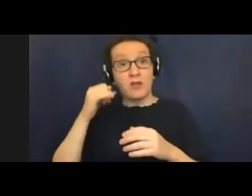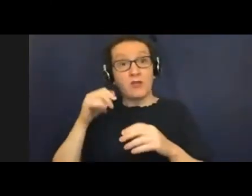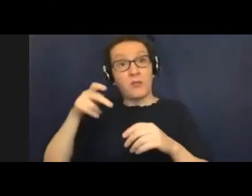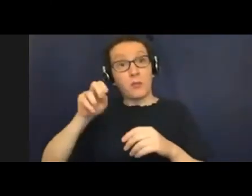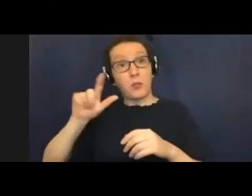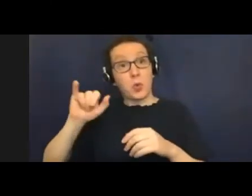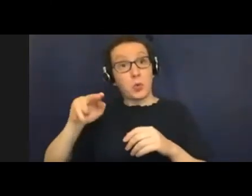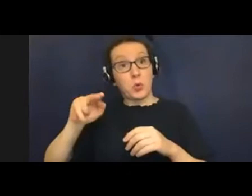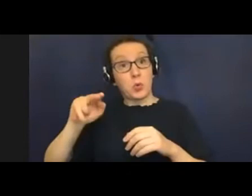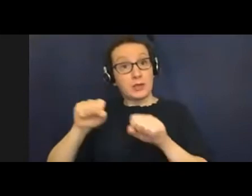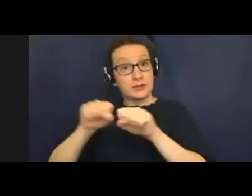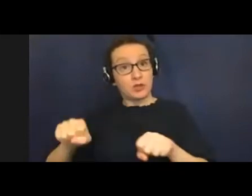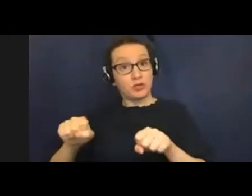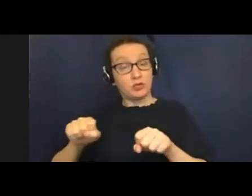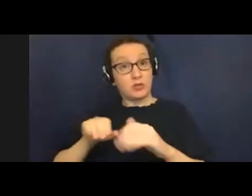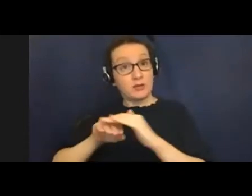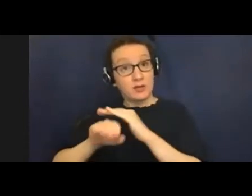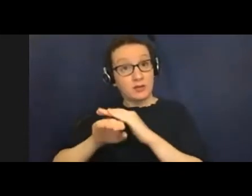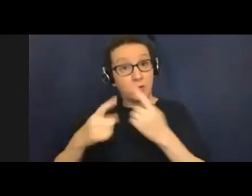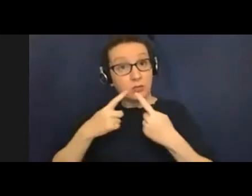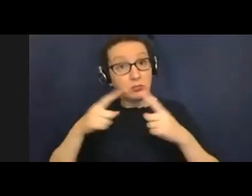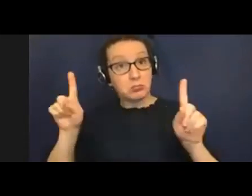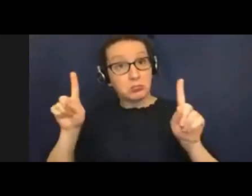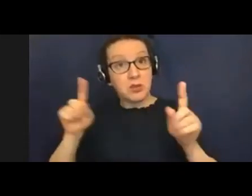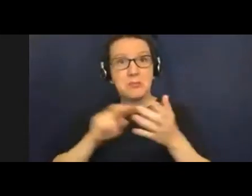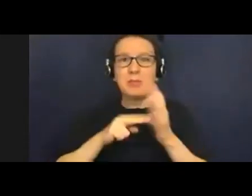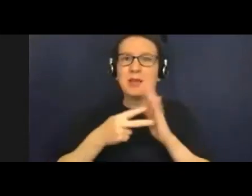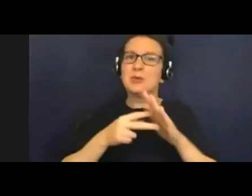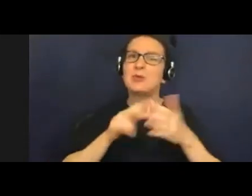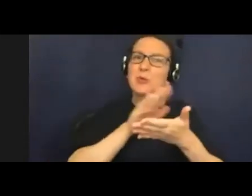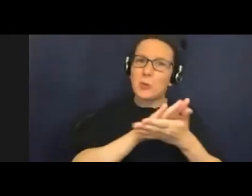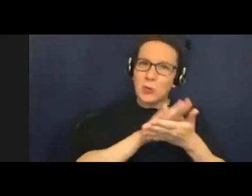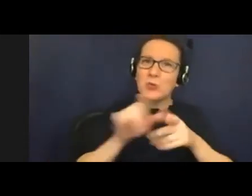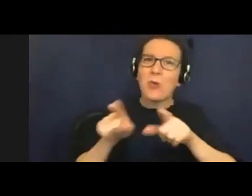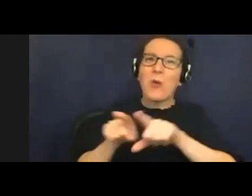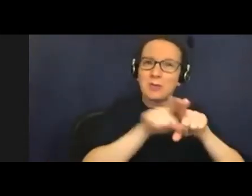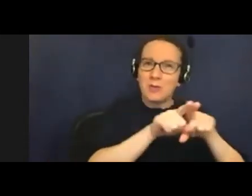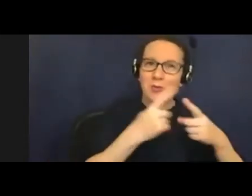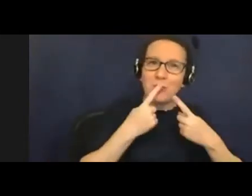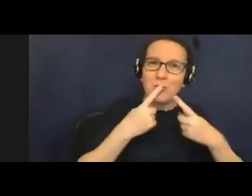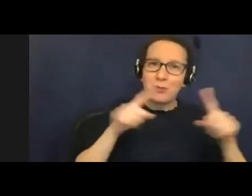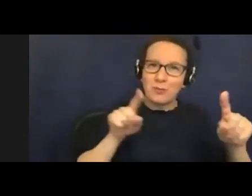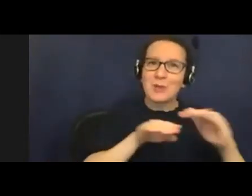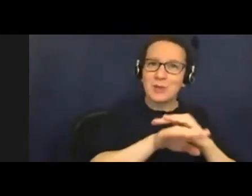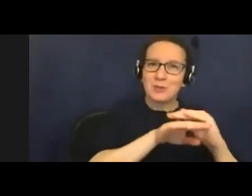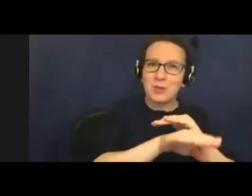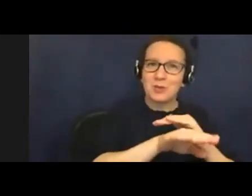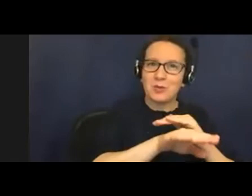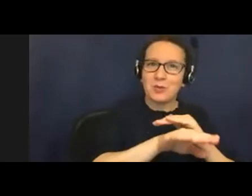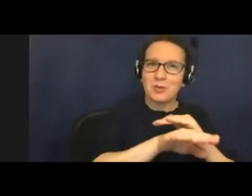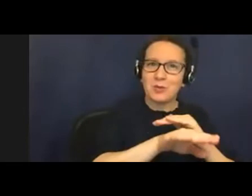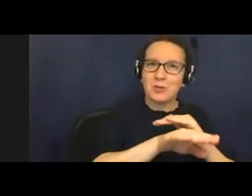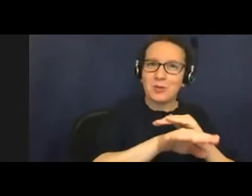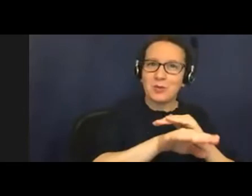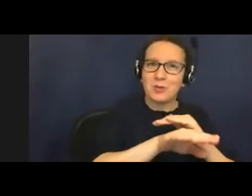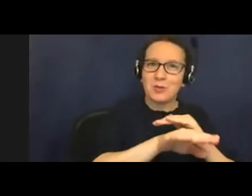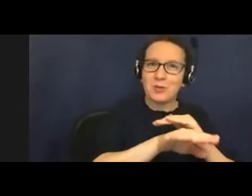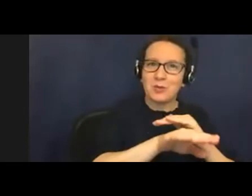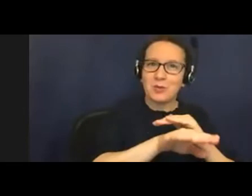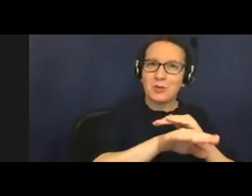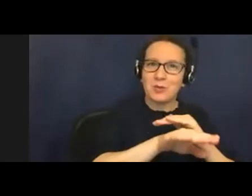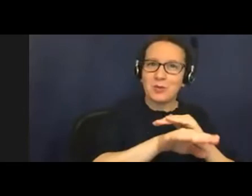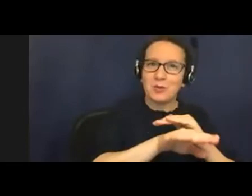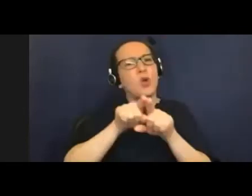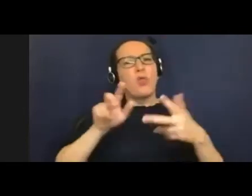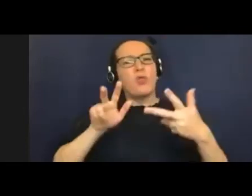Another barrier that we see is related to inaccessible information. So political party manifestos and voter education information